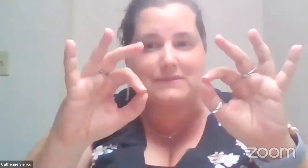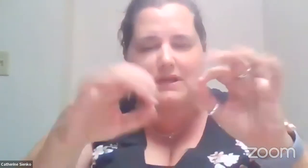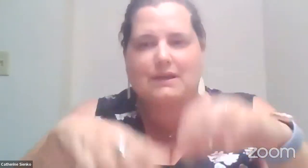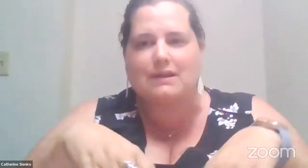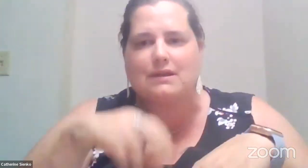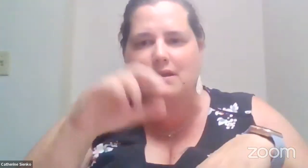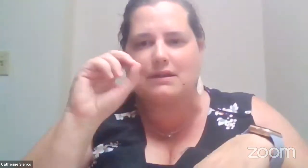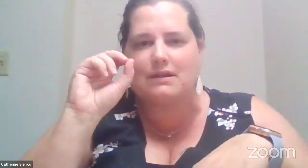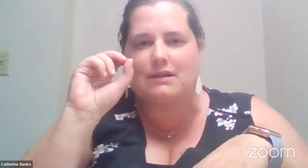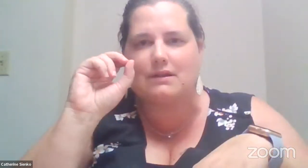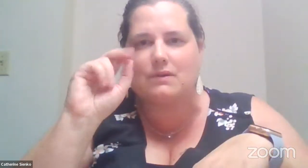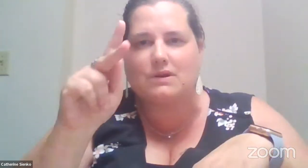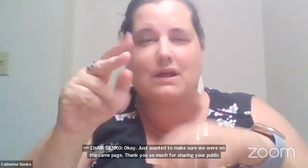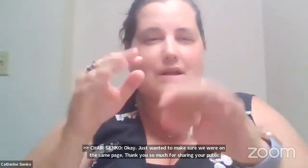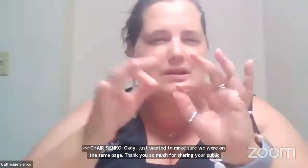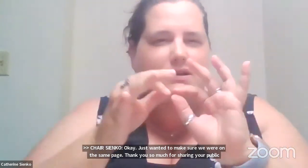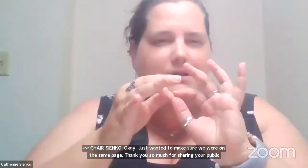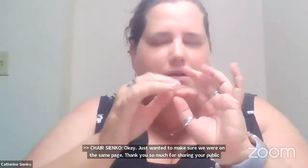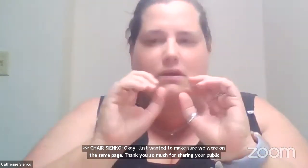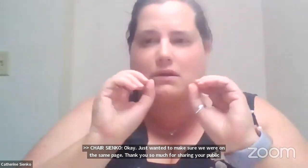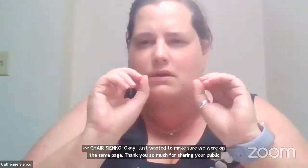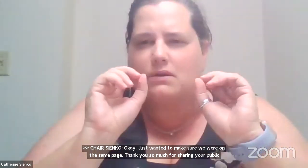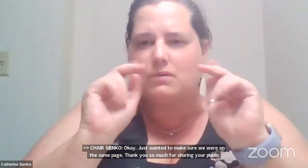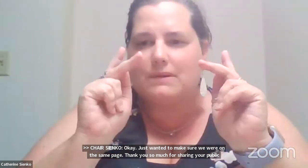All right, I'm happy that all worked out.